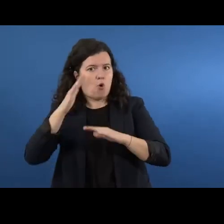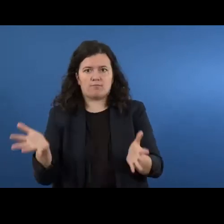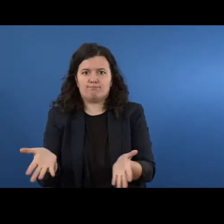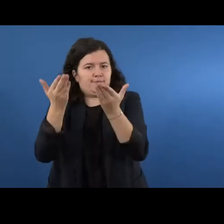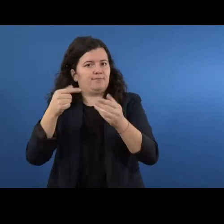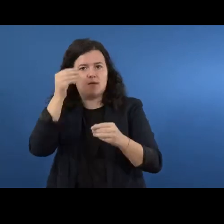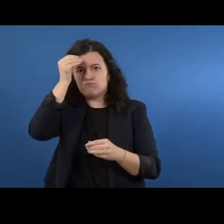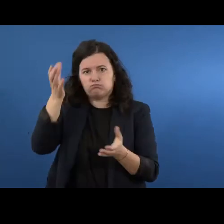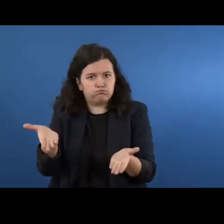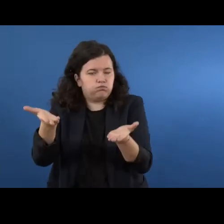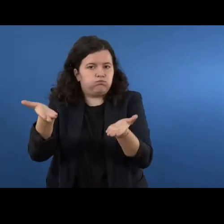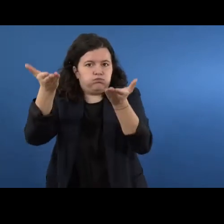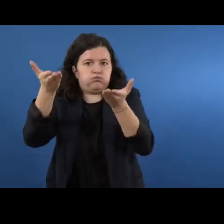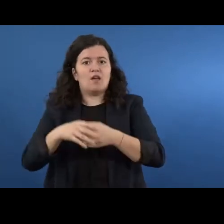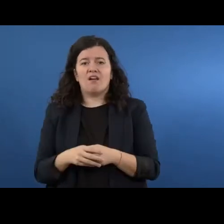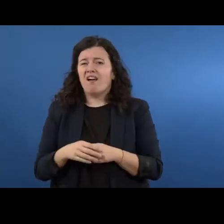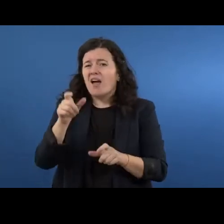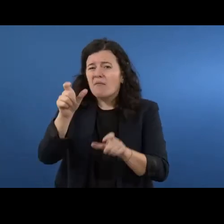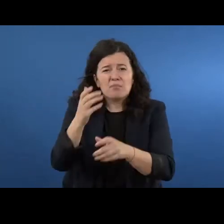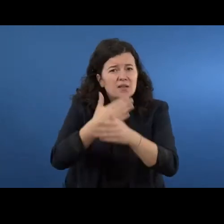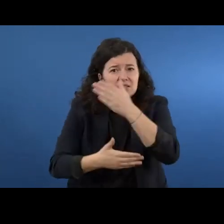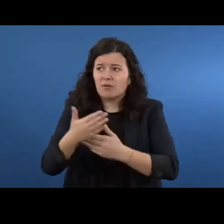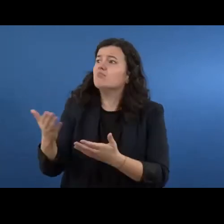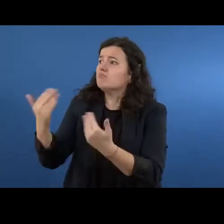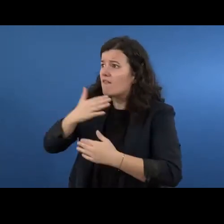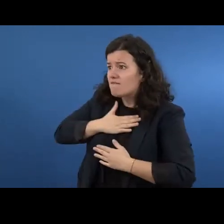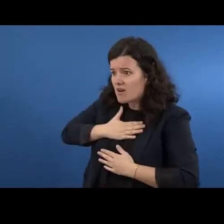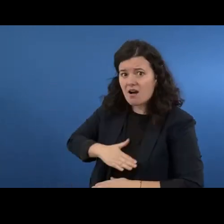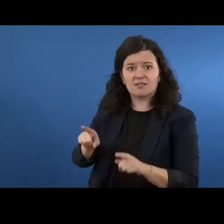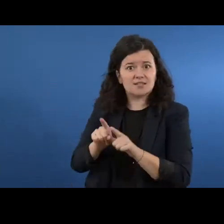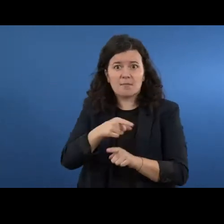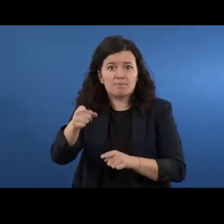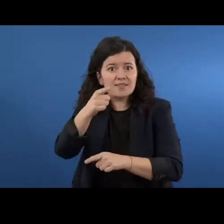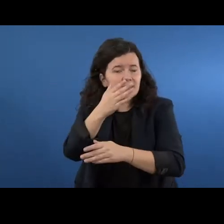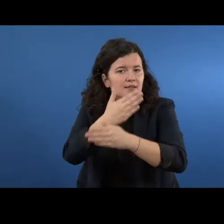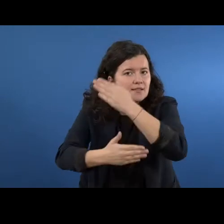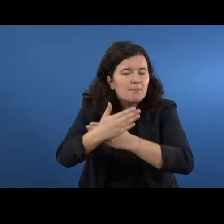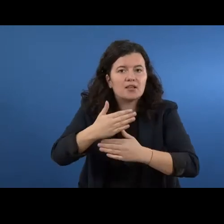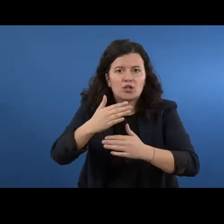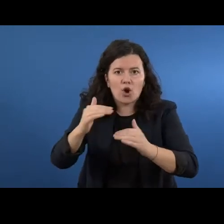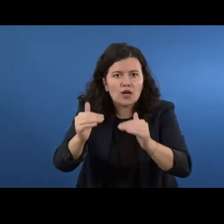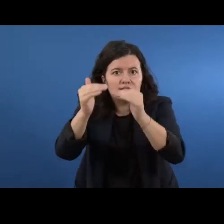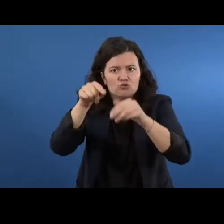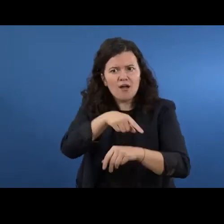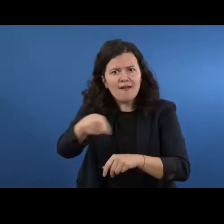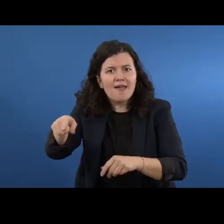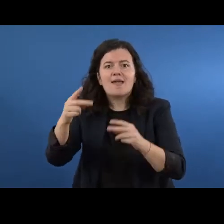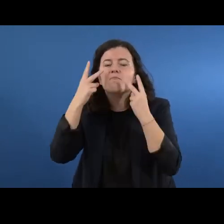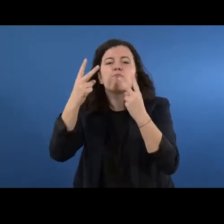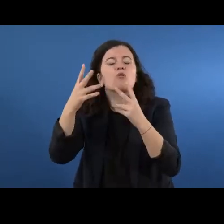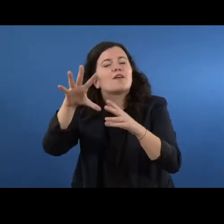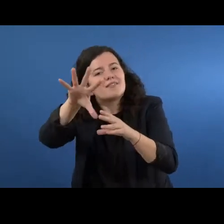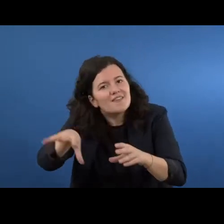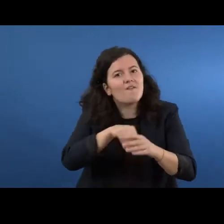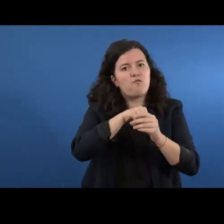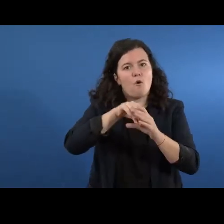disability and from disabled people's organizations to participate in employment and also in entrepreneurship,